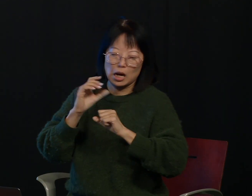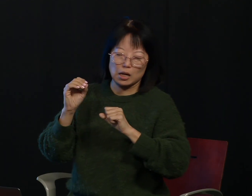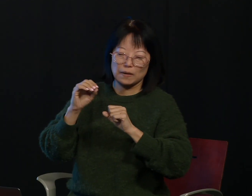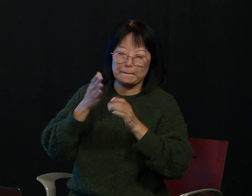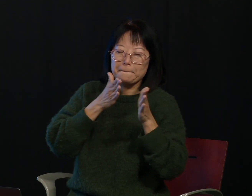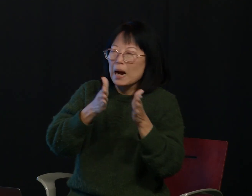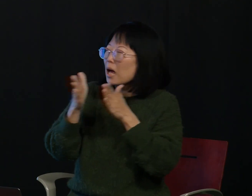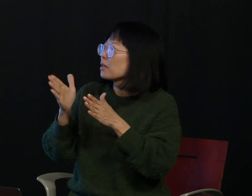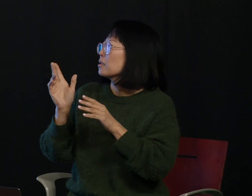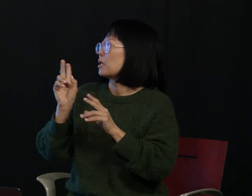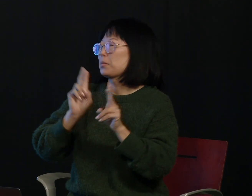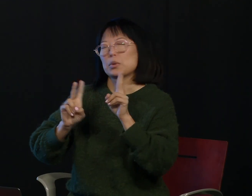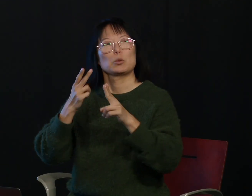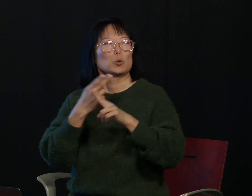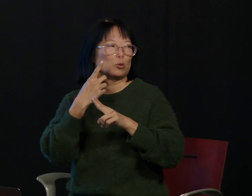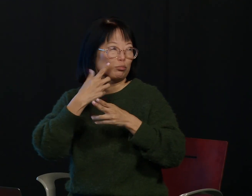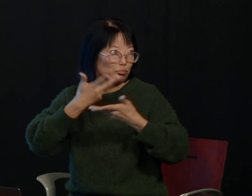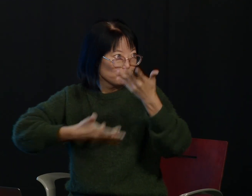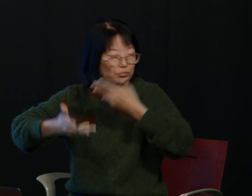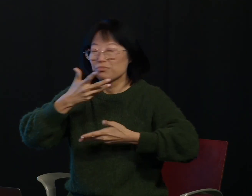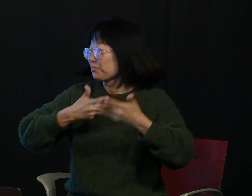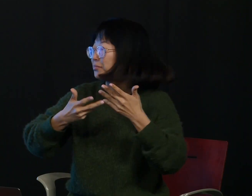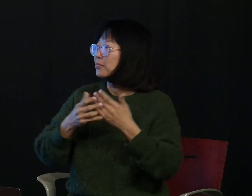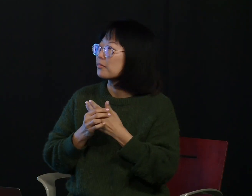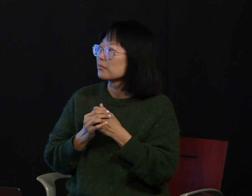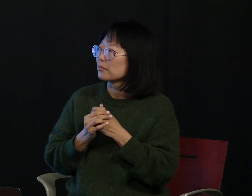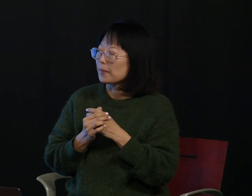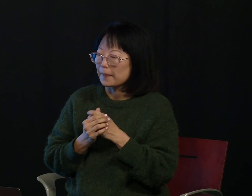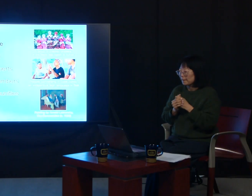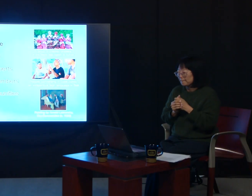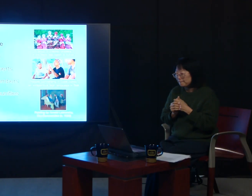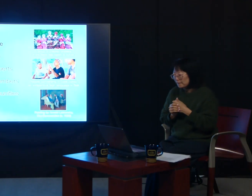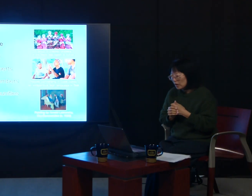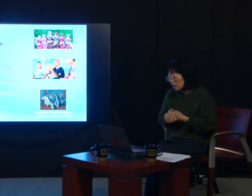and pathways that people use in communicating.